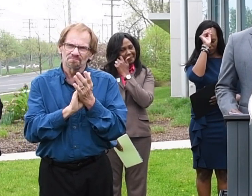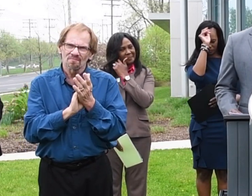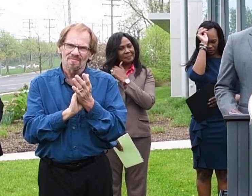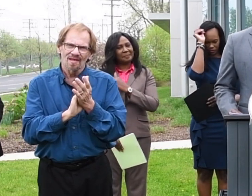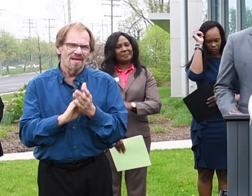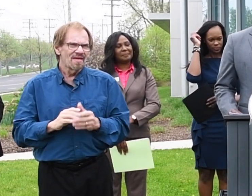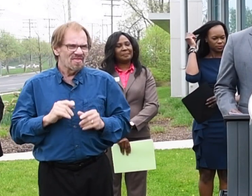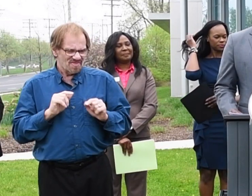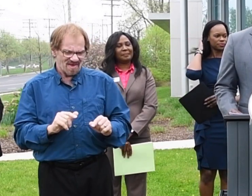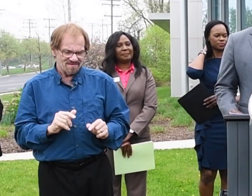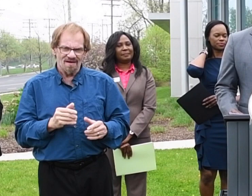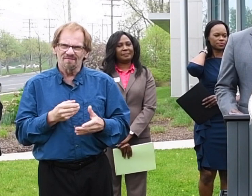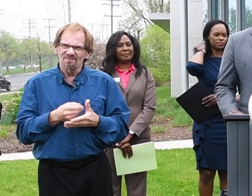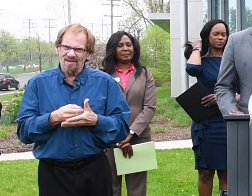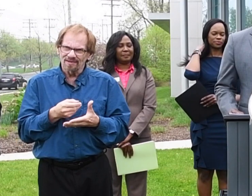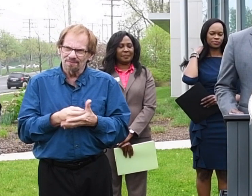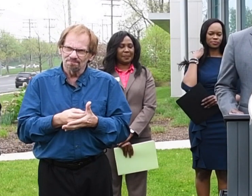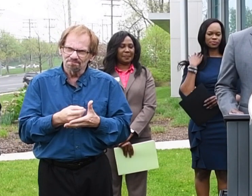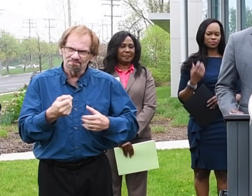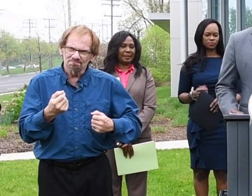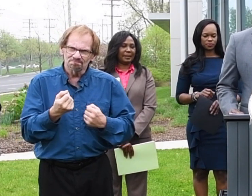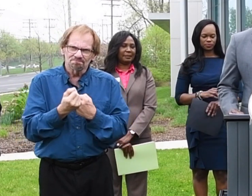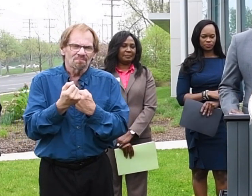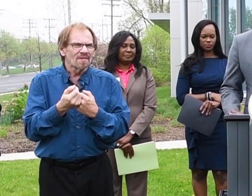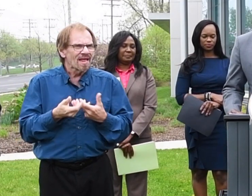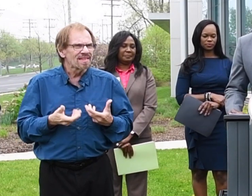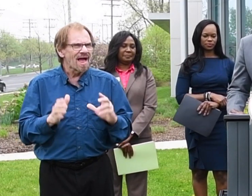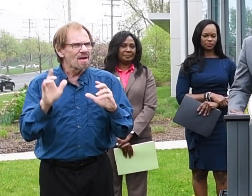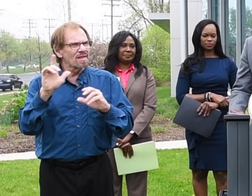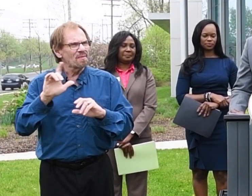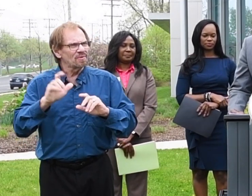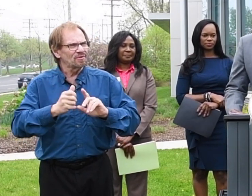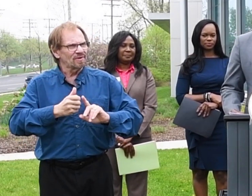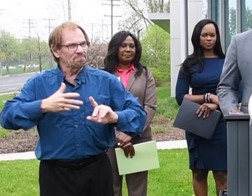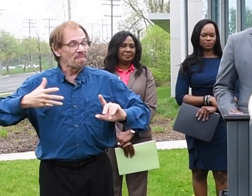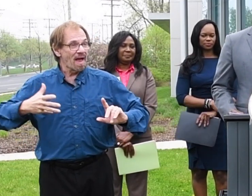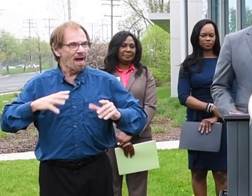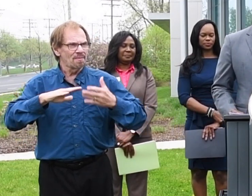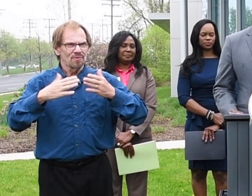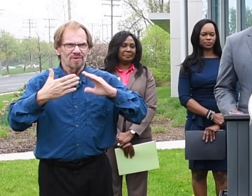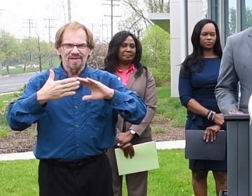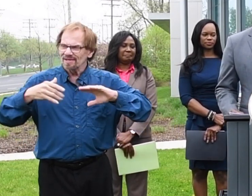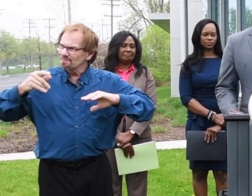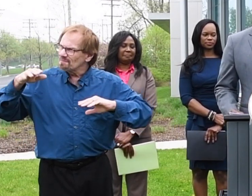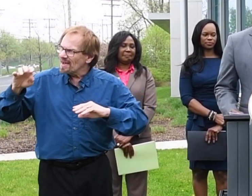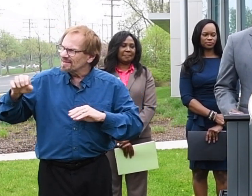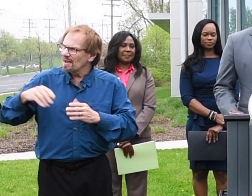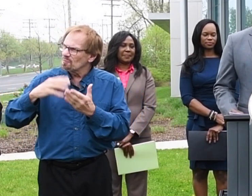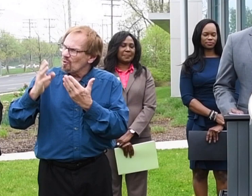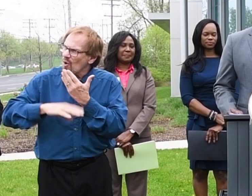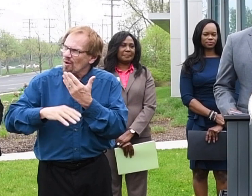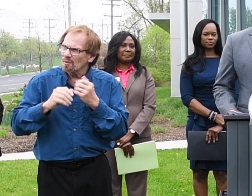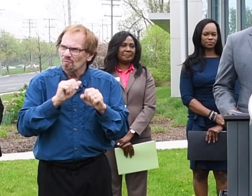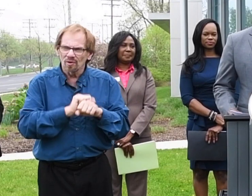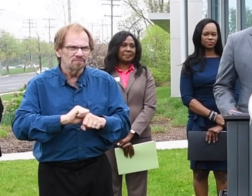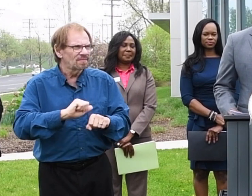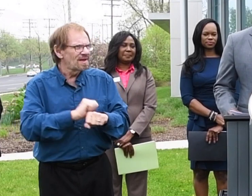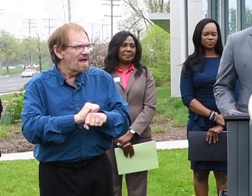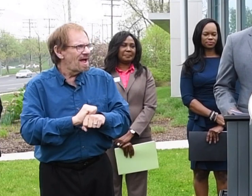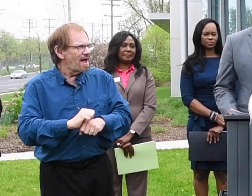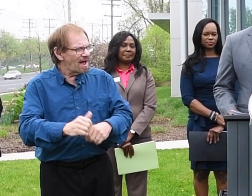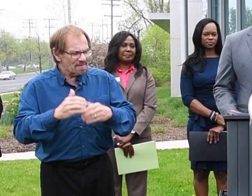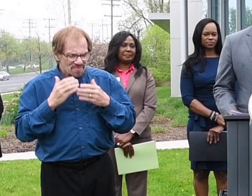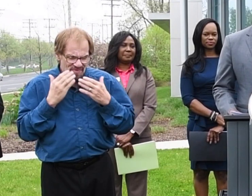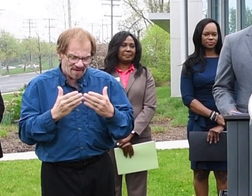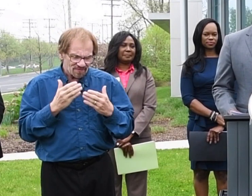This funding will enable the library to expand community space and programmatic efforts. I'm grateful for the strong and